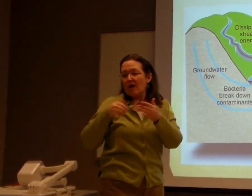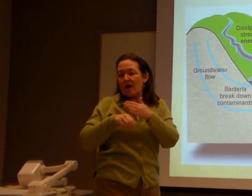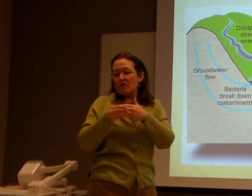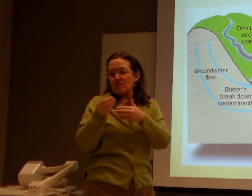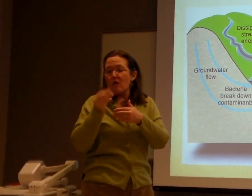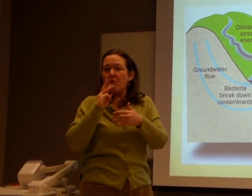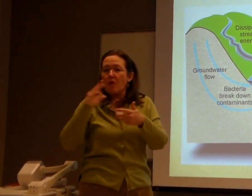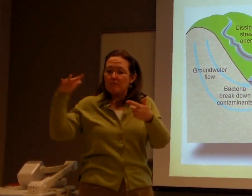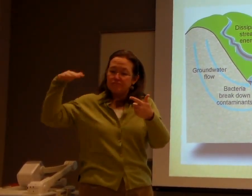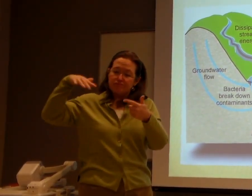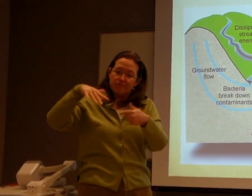that's a runoff.